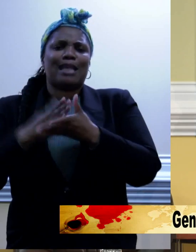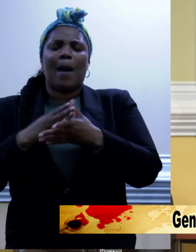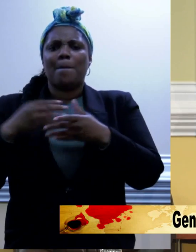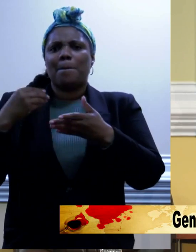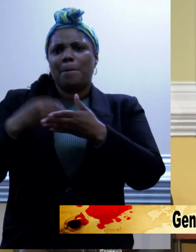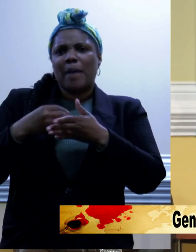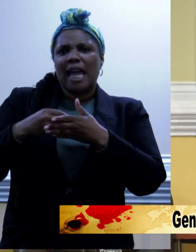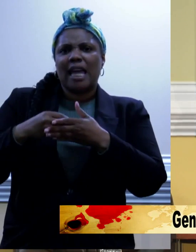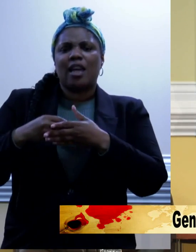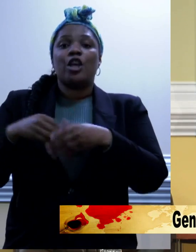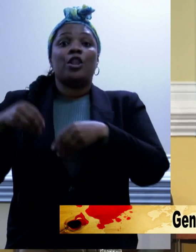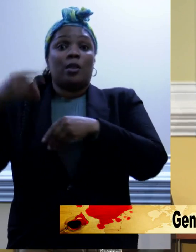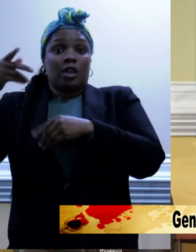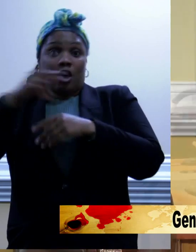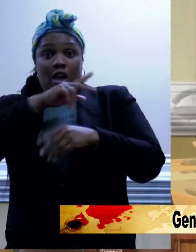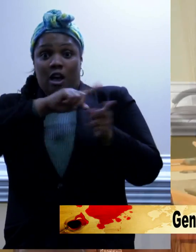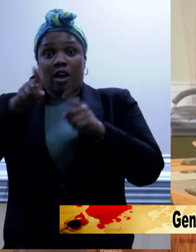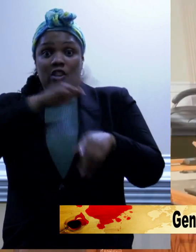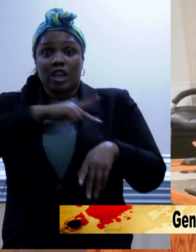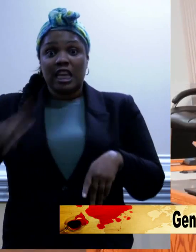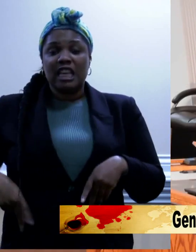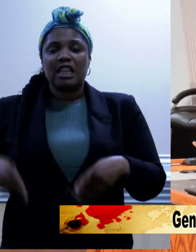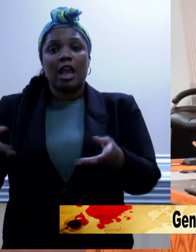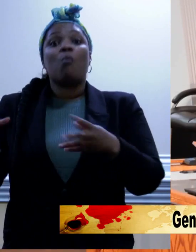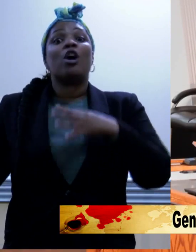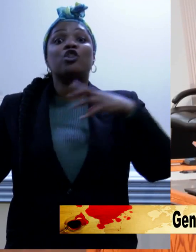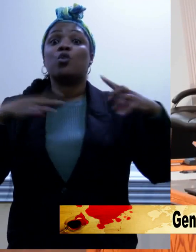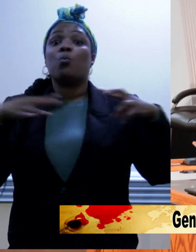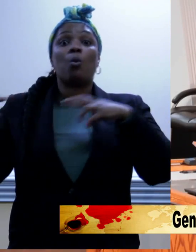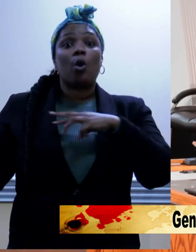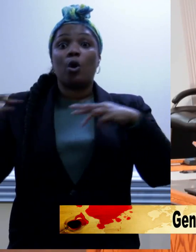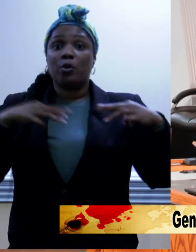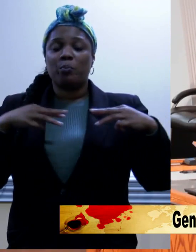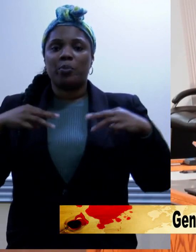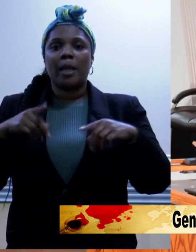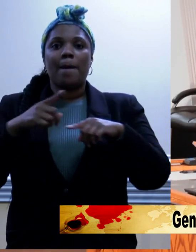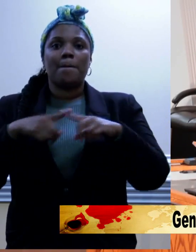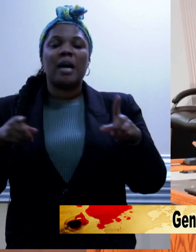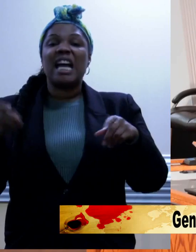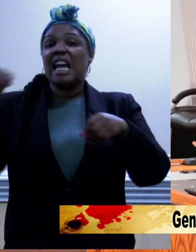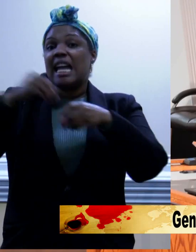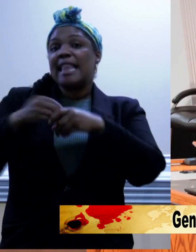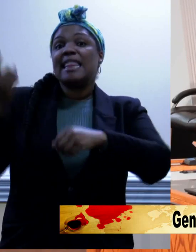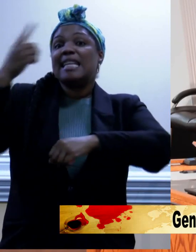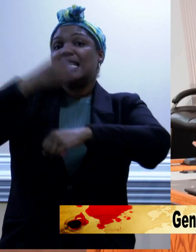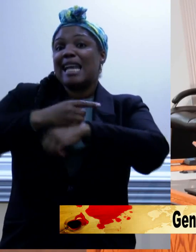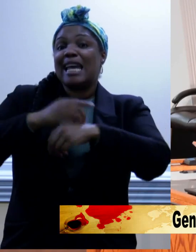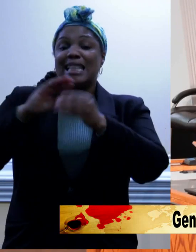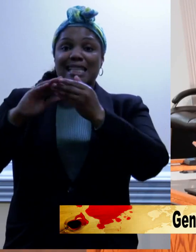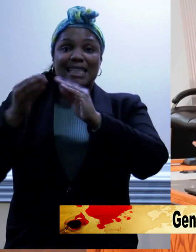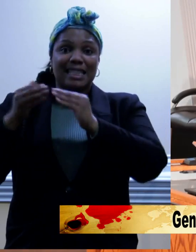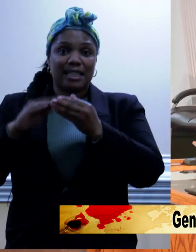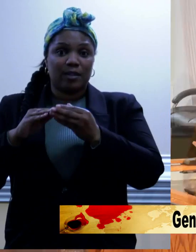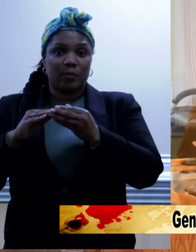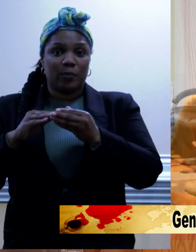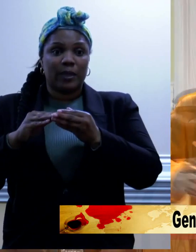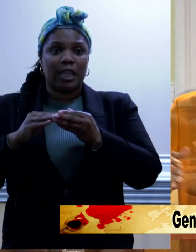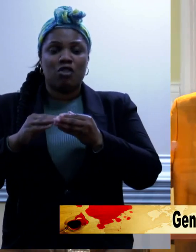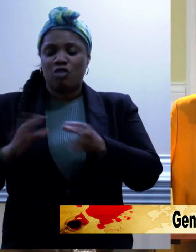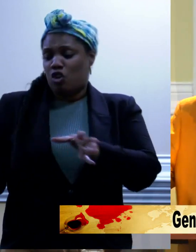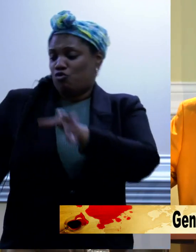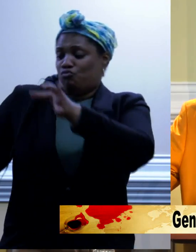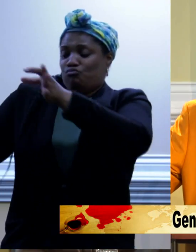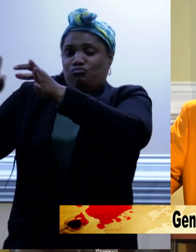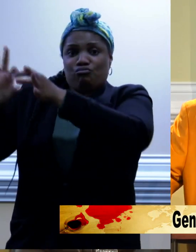there and jump them. Go ahead and read. All these were joined together in the Baal of Siddim, which is the Salt Sea.